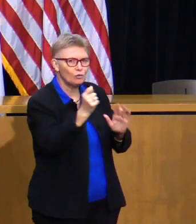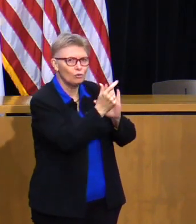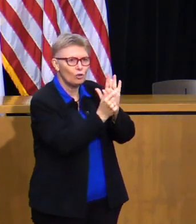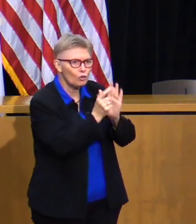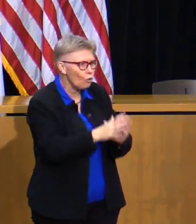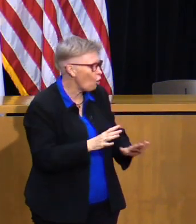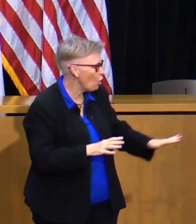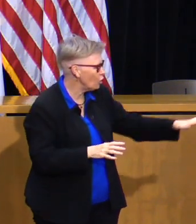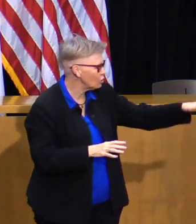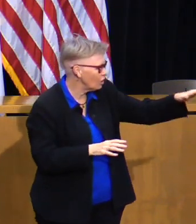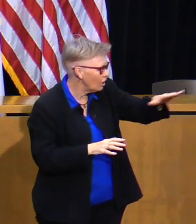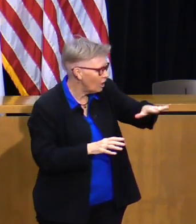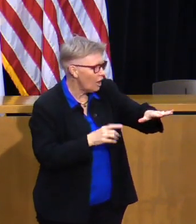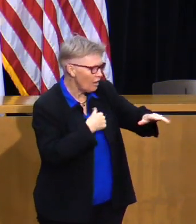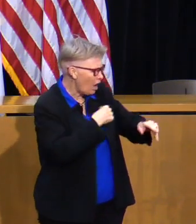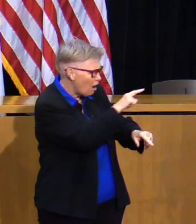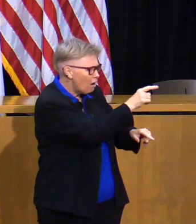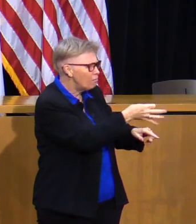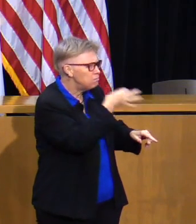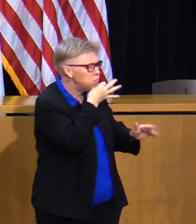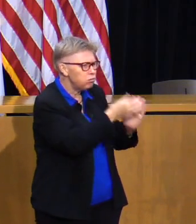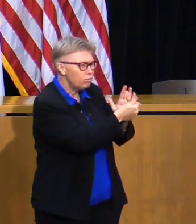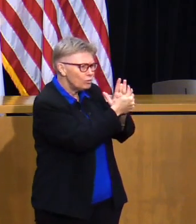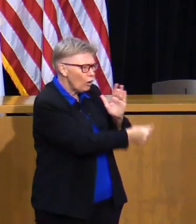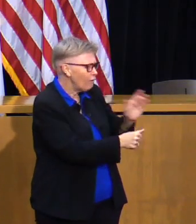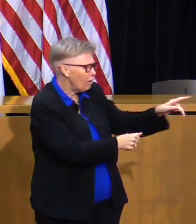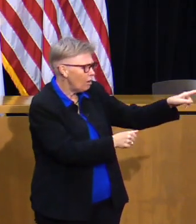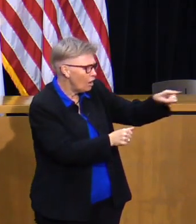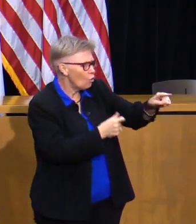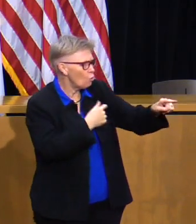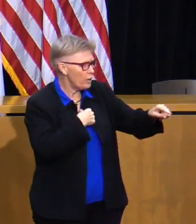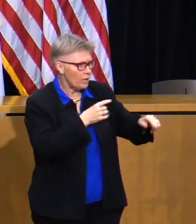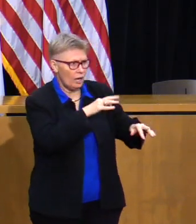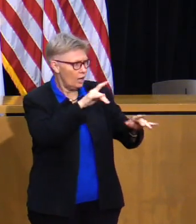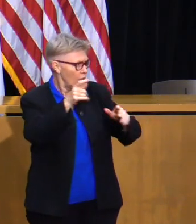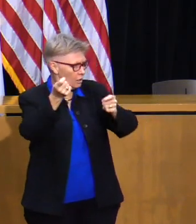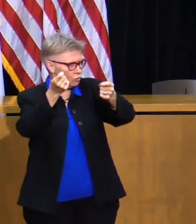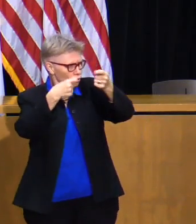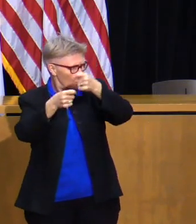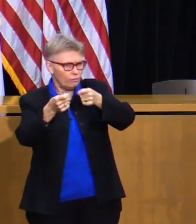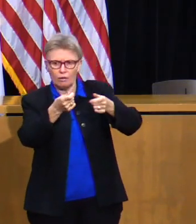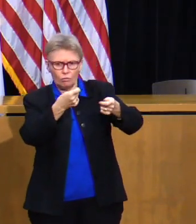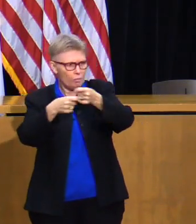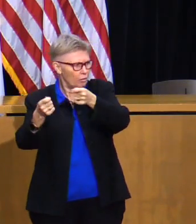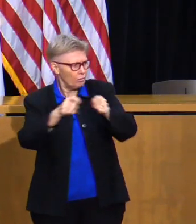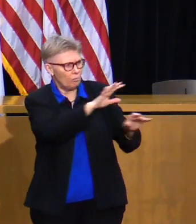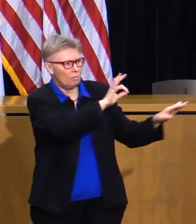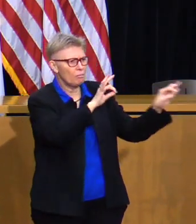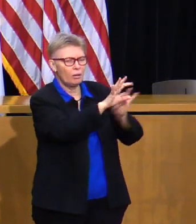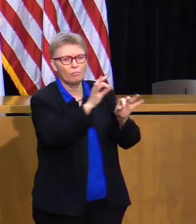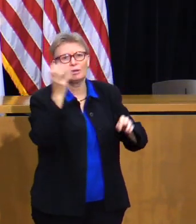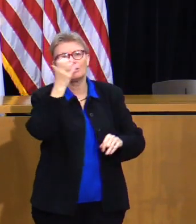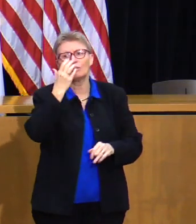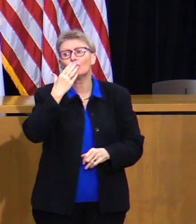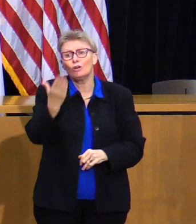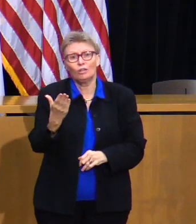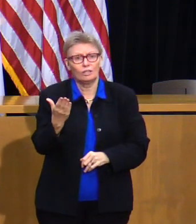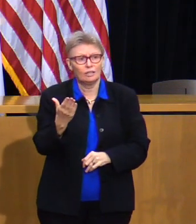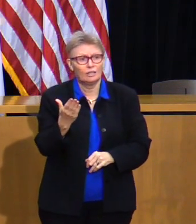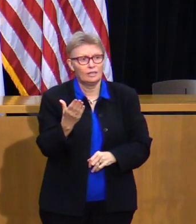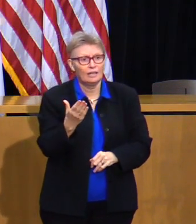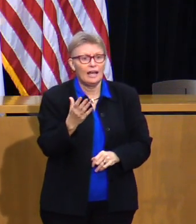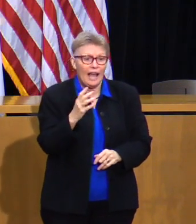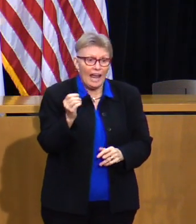upon to fill these various seats within the trial court. And the final point I would make is thankfully we